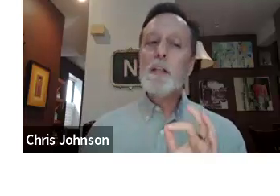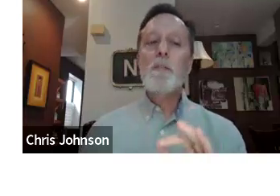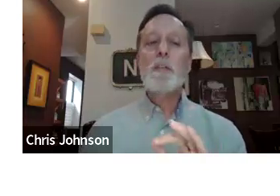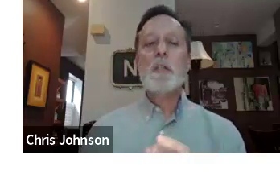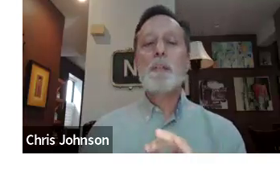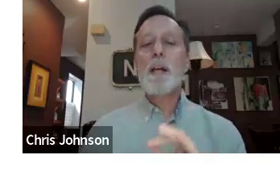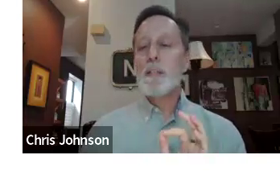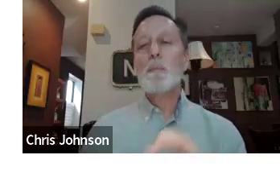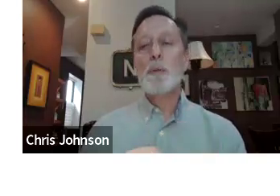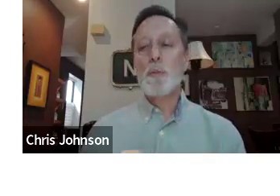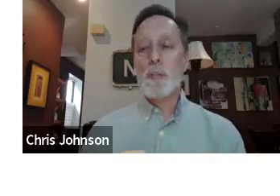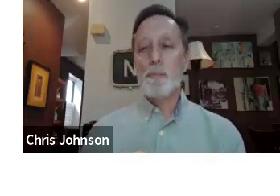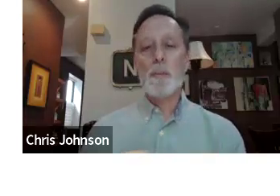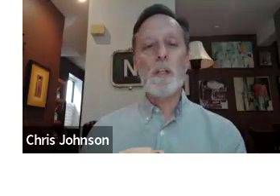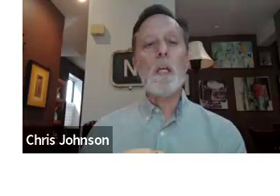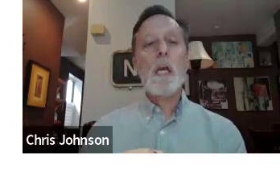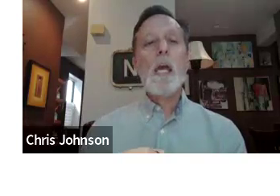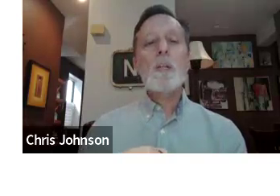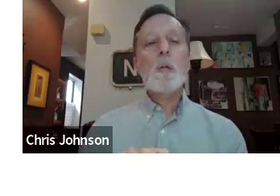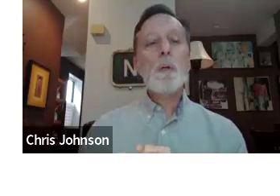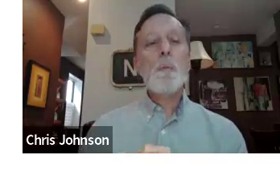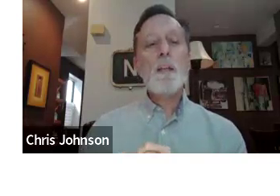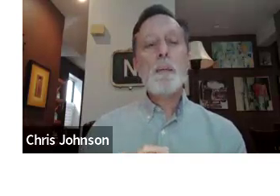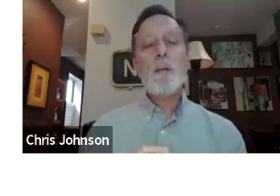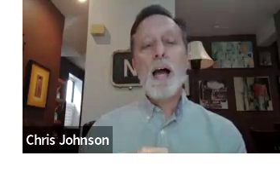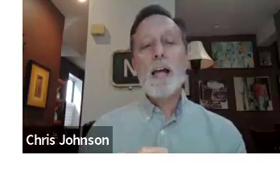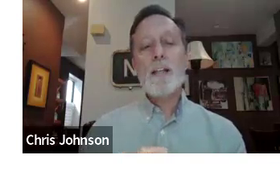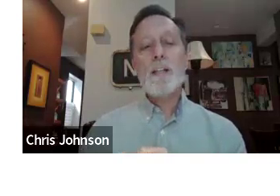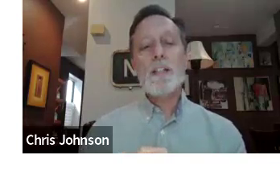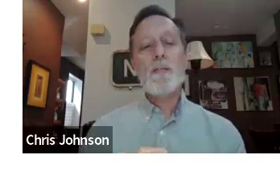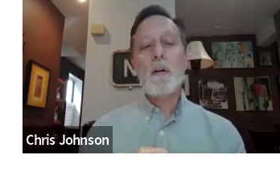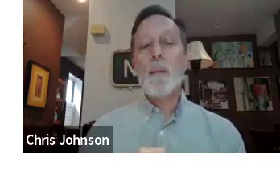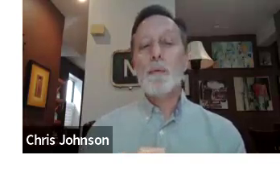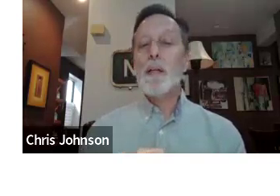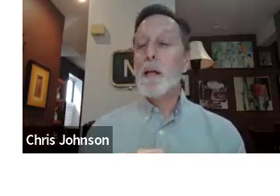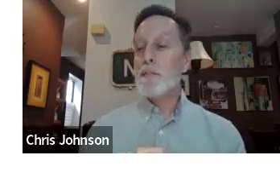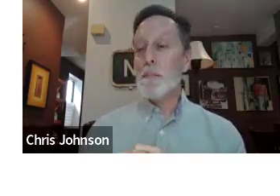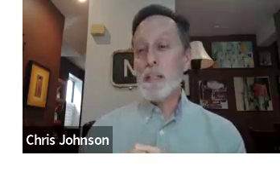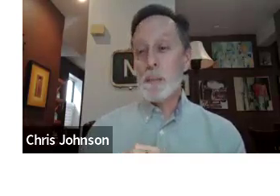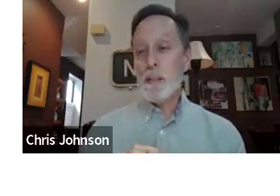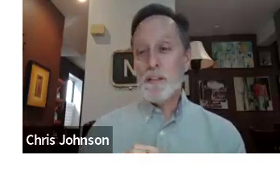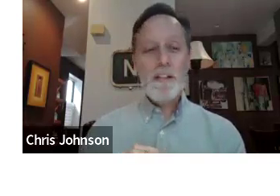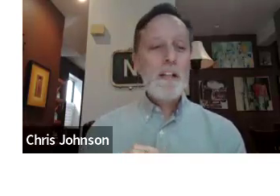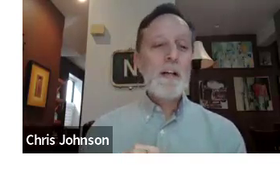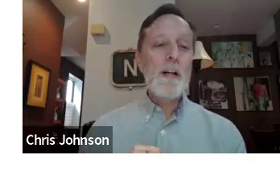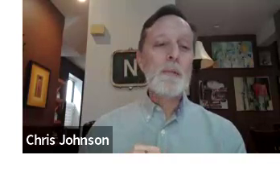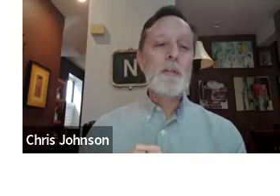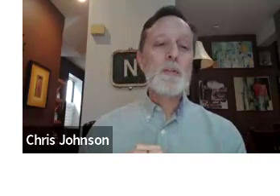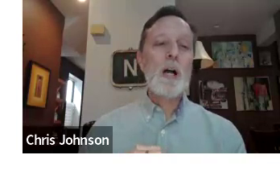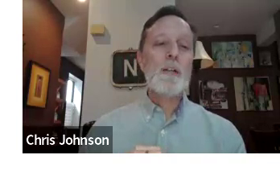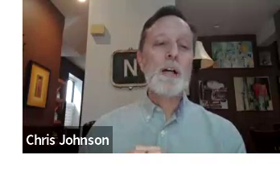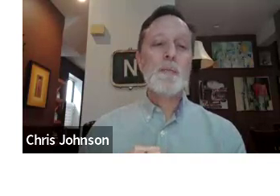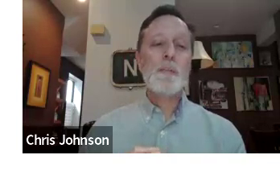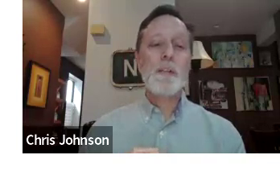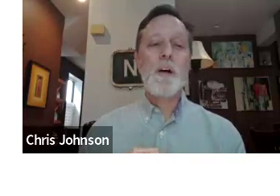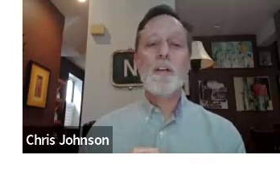Floods, flood coverage typically has to be purchased separately. And so where you want to think about that is if you're operating out of, say, a basement, you